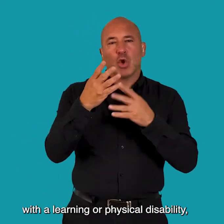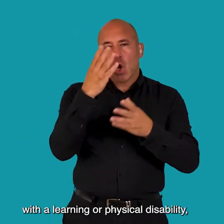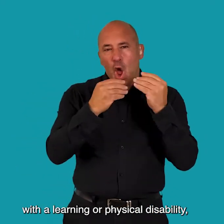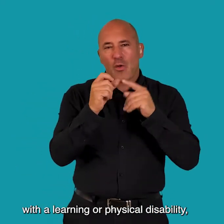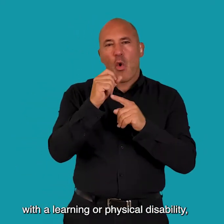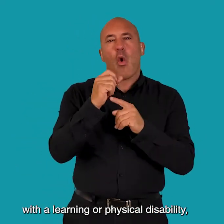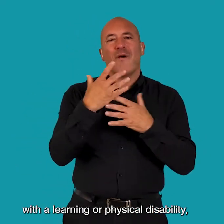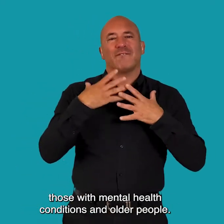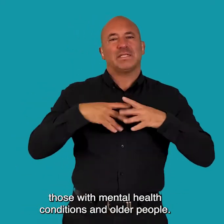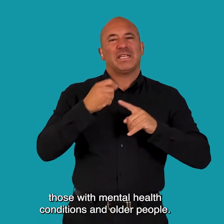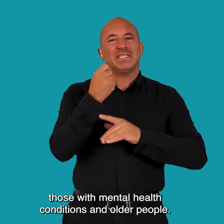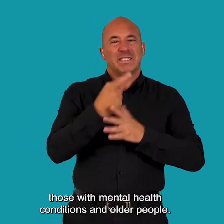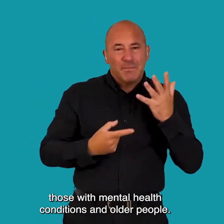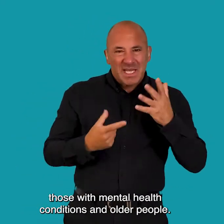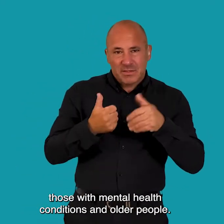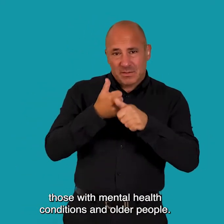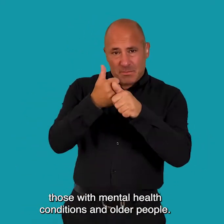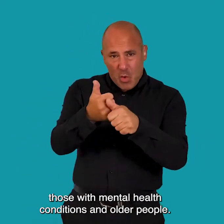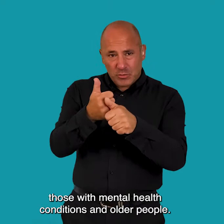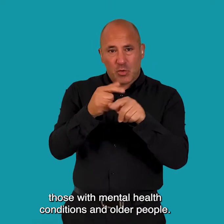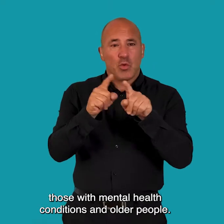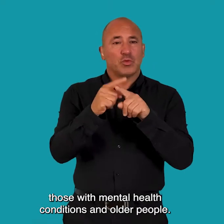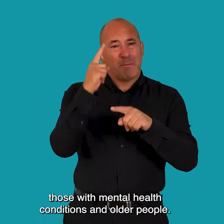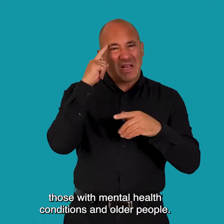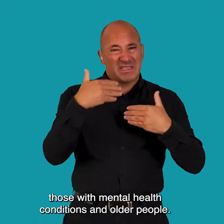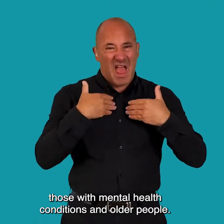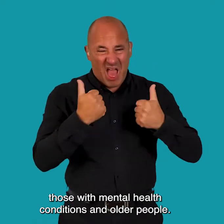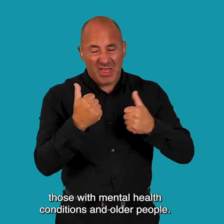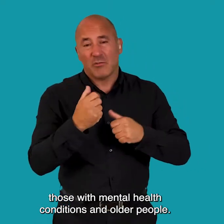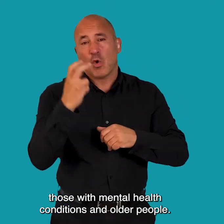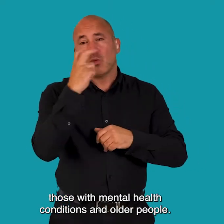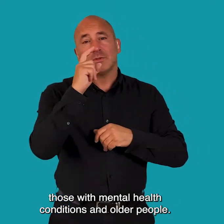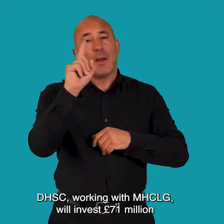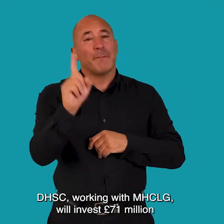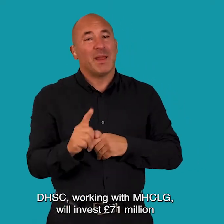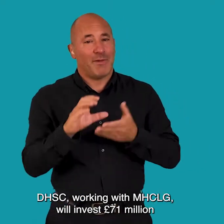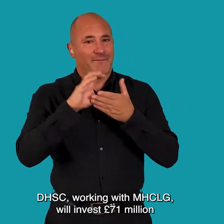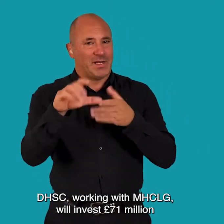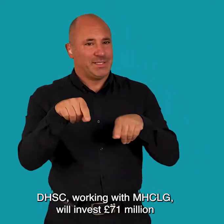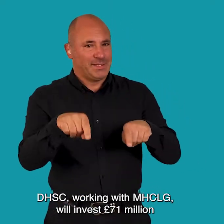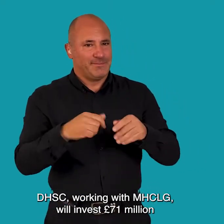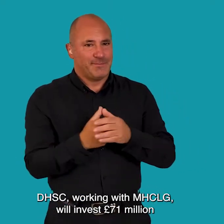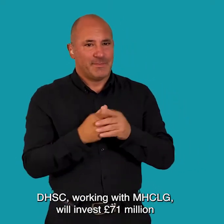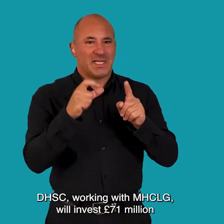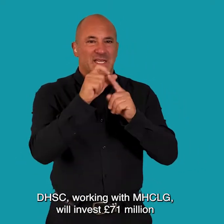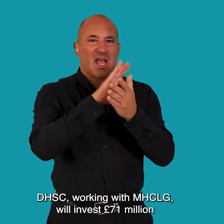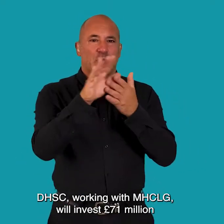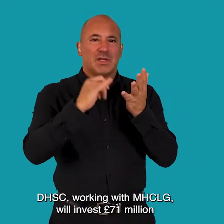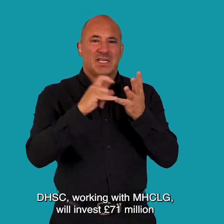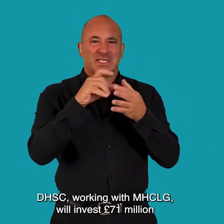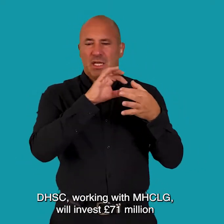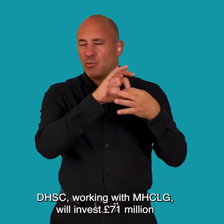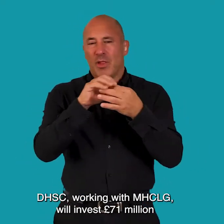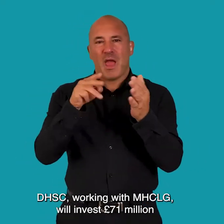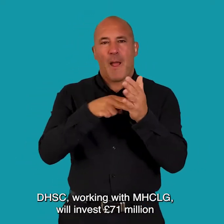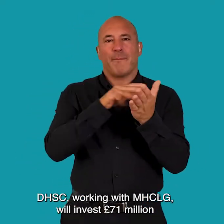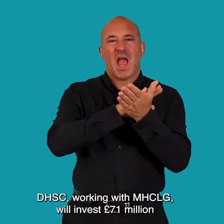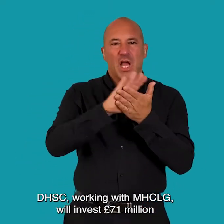disability, those with mental health conditions, and older people. DHSC, working with MHCLG, will